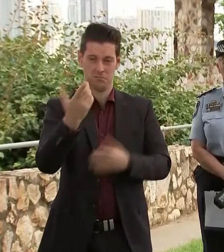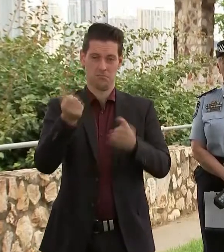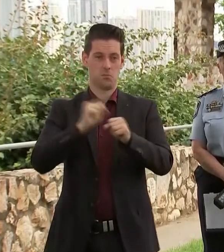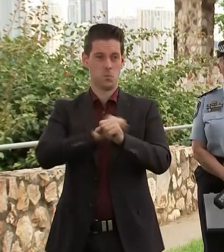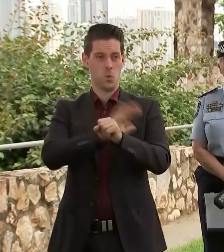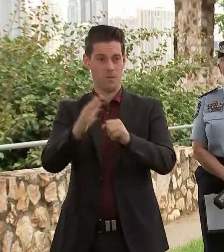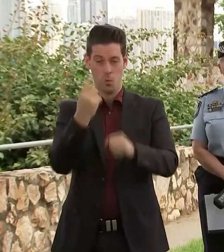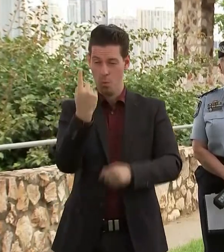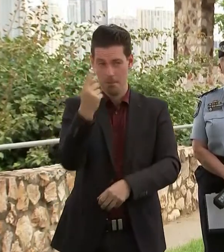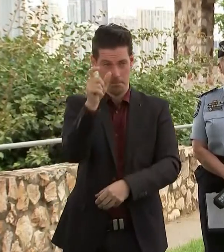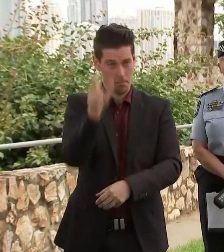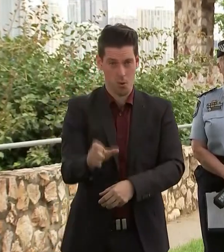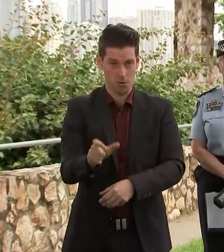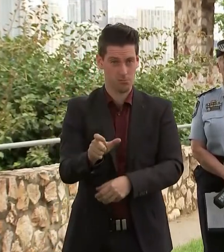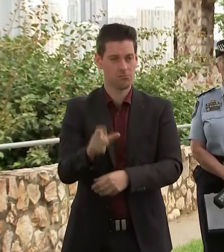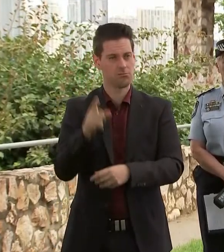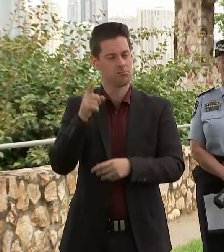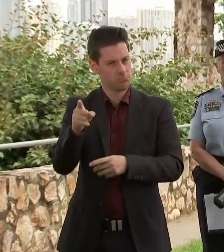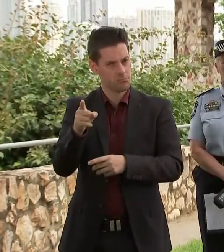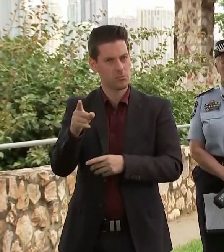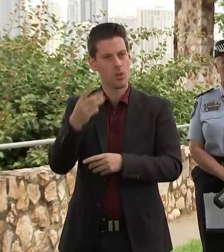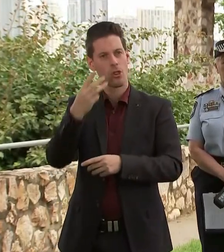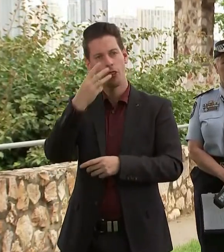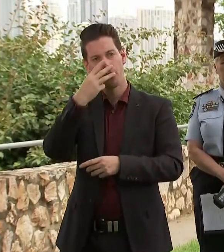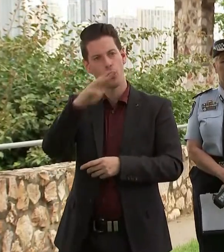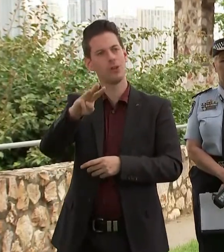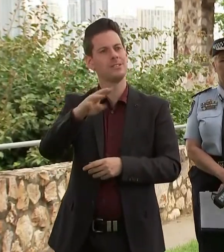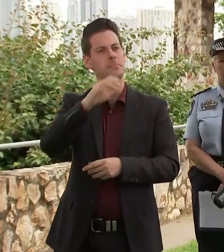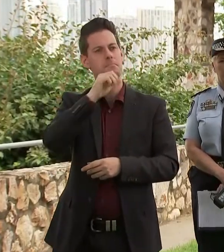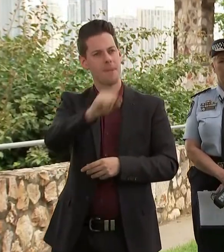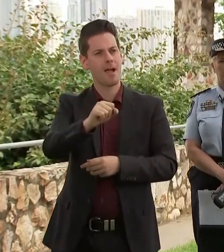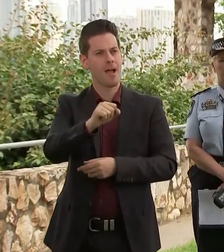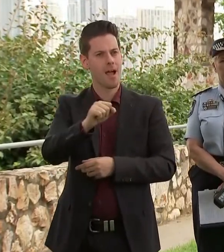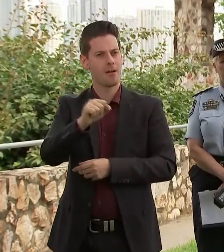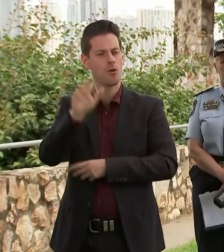coronavirus infection. That's in a man who's in his 30s,